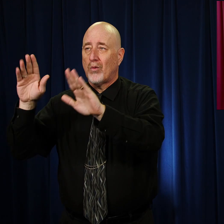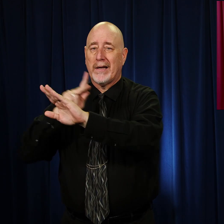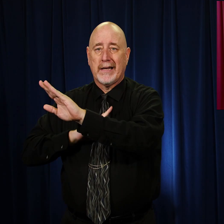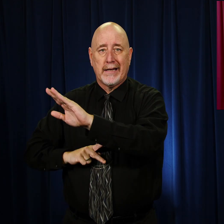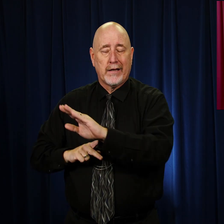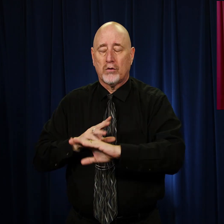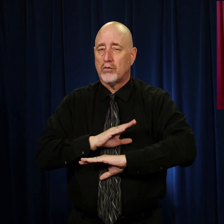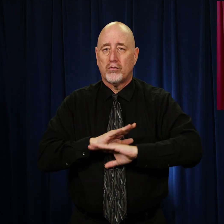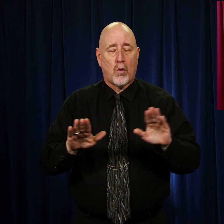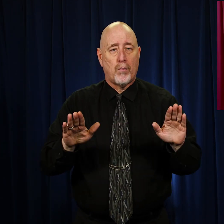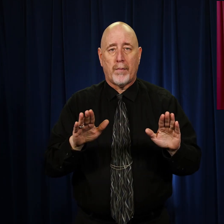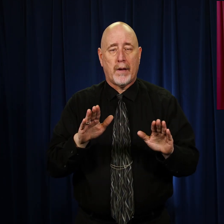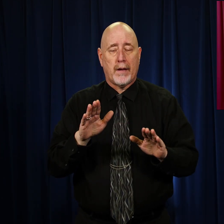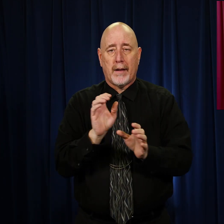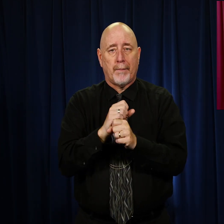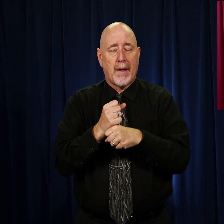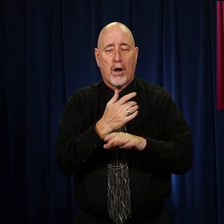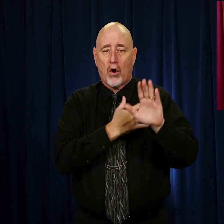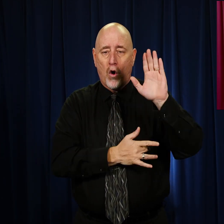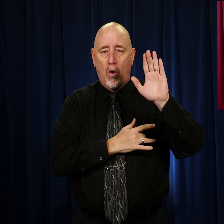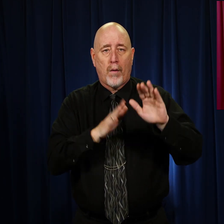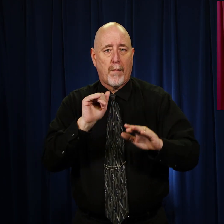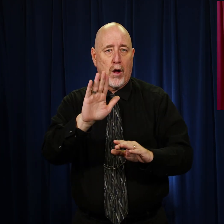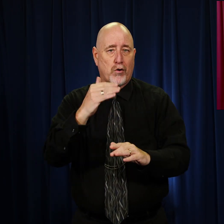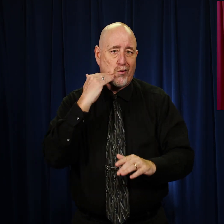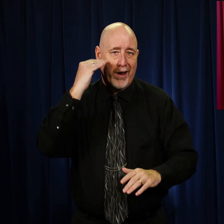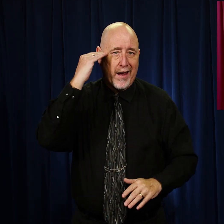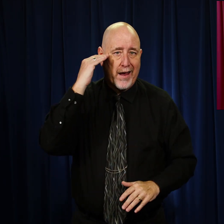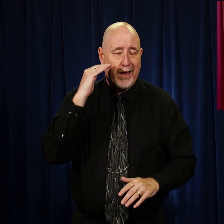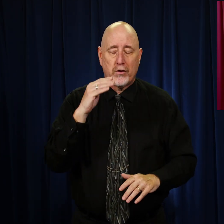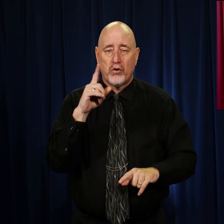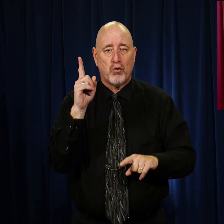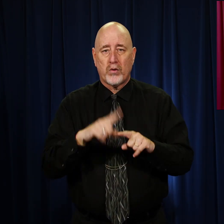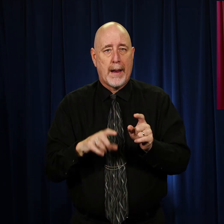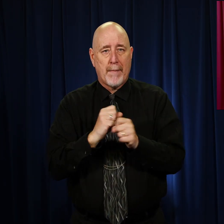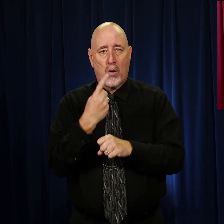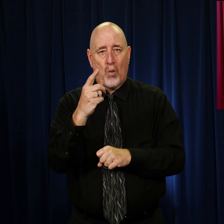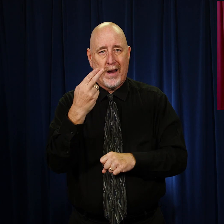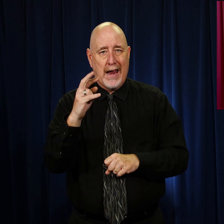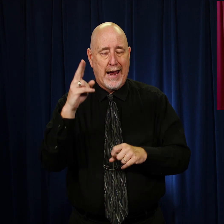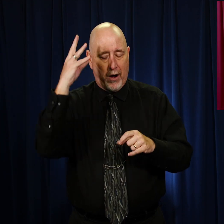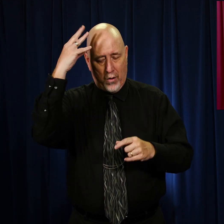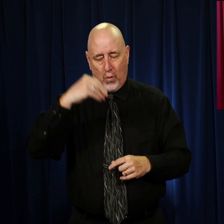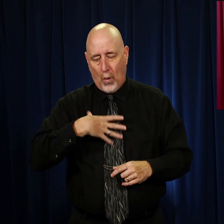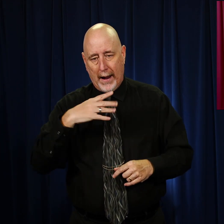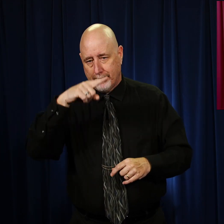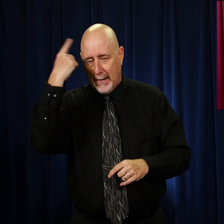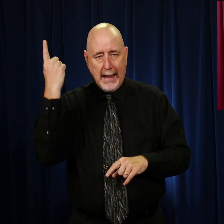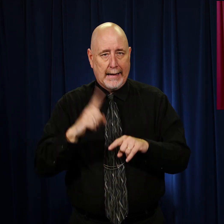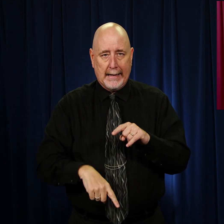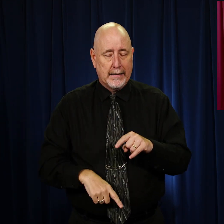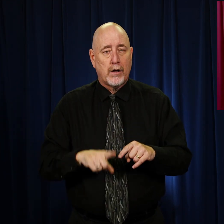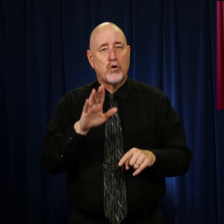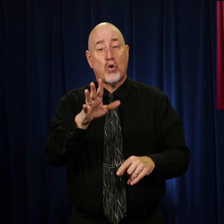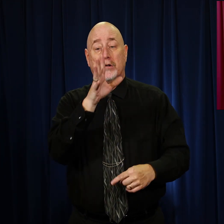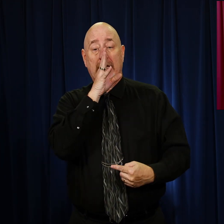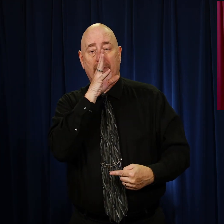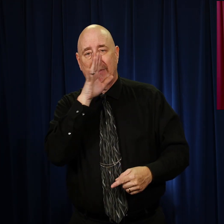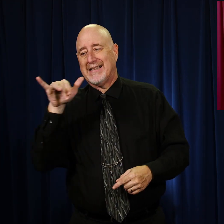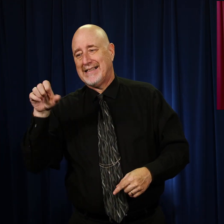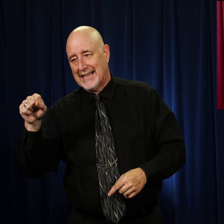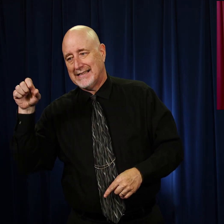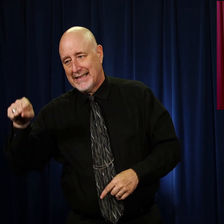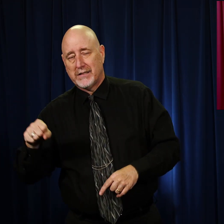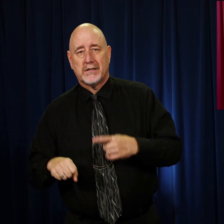King. Nor shall you make an oath by your head, for you cannot make one hair white or black. But let your statement be